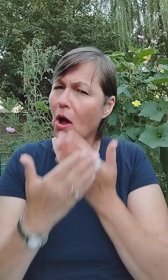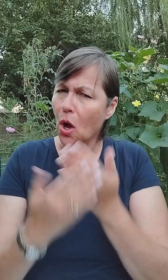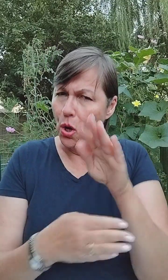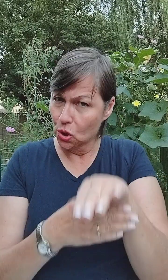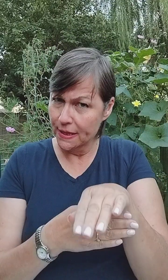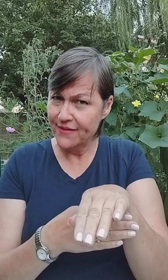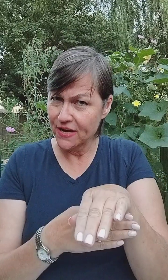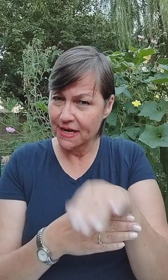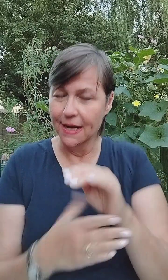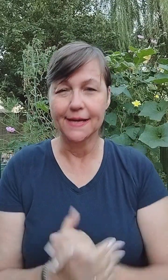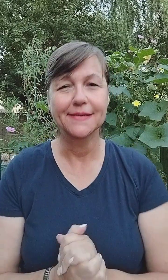Good evening.